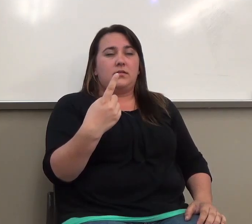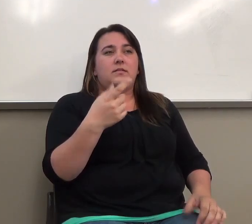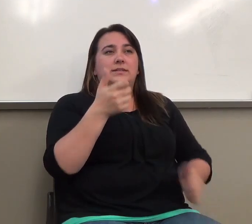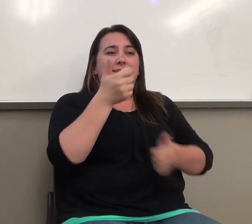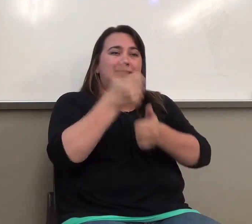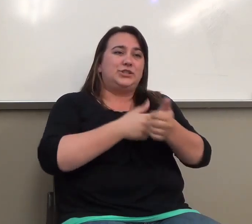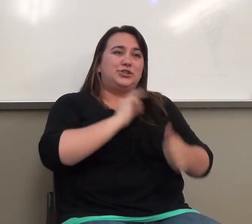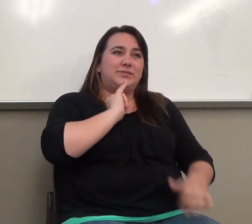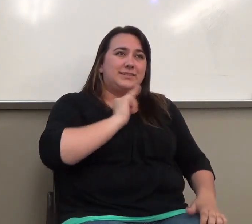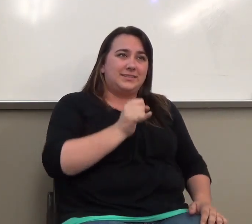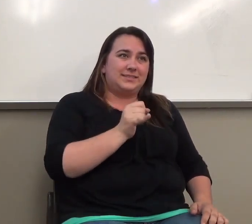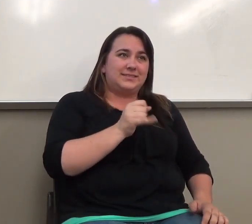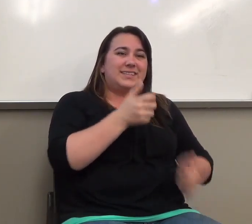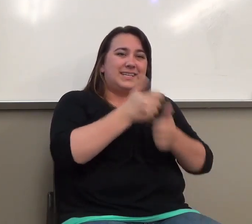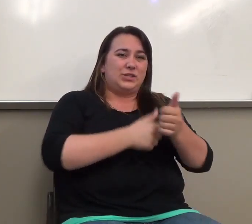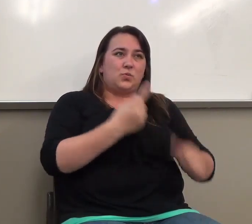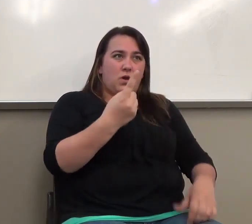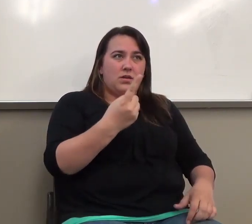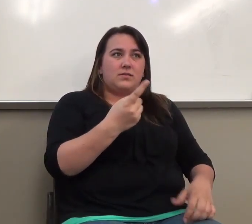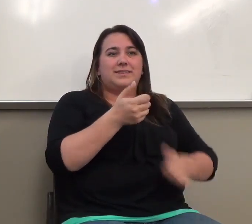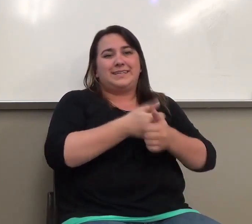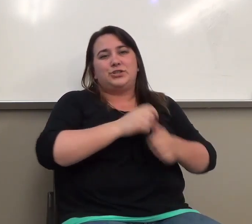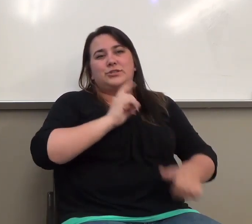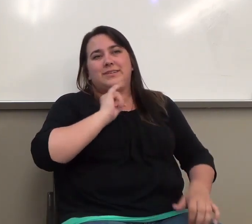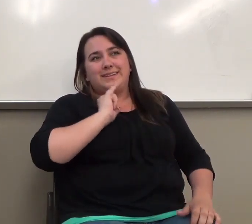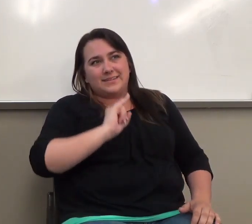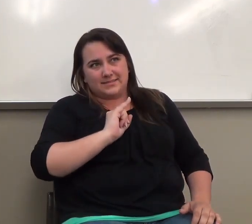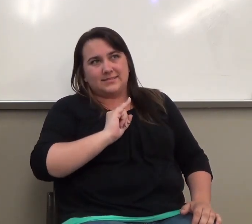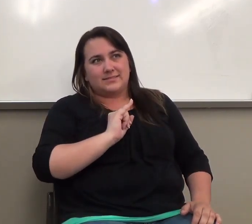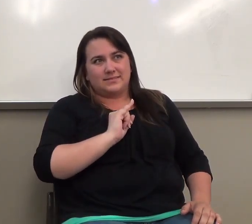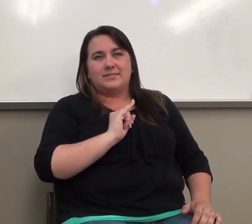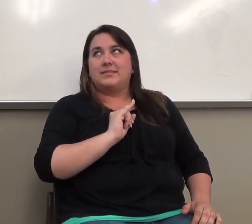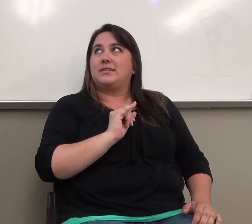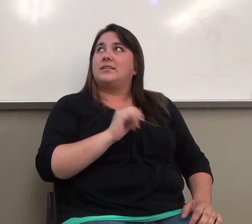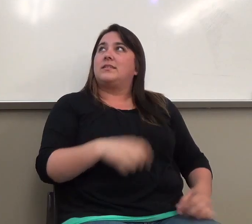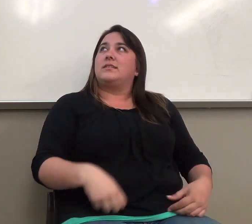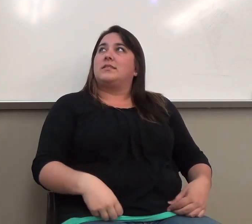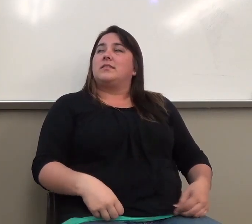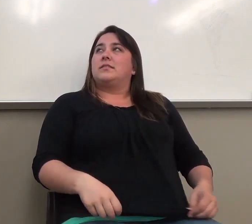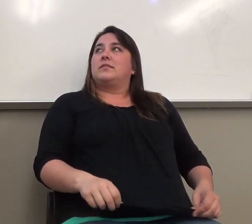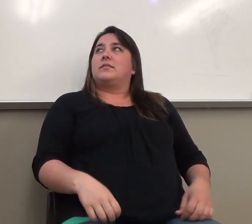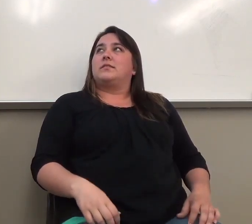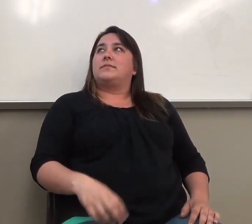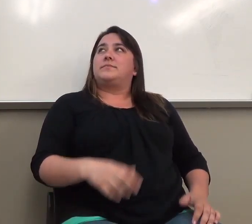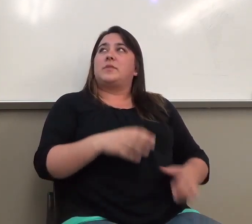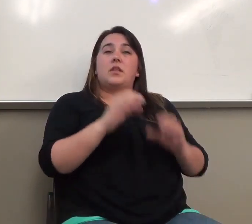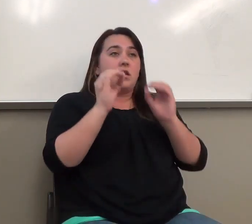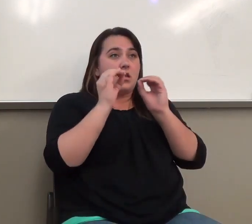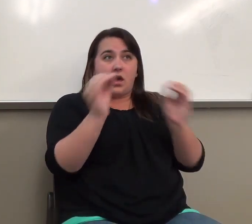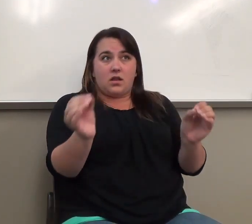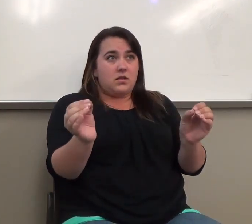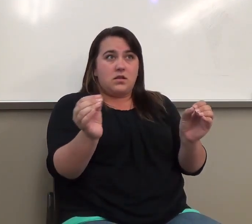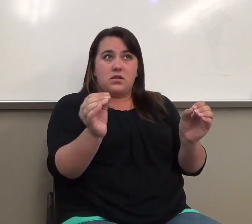English. Don't worry so much about that. It's when you write it down in a paper, okay? Each